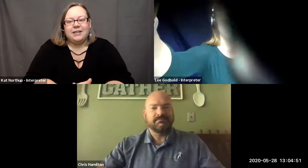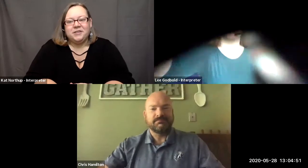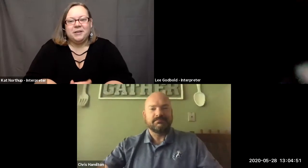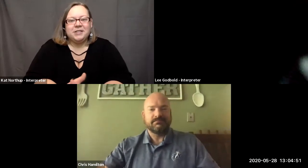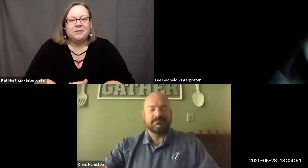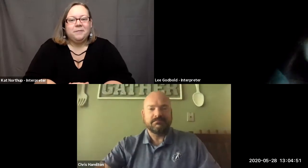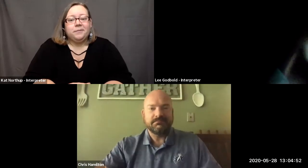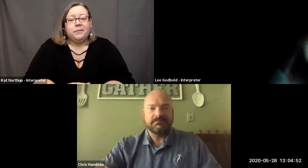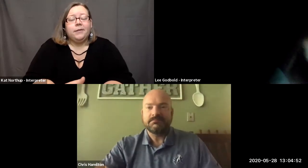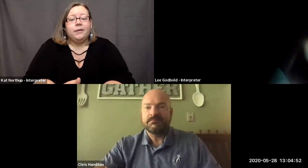so much.